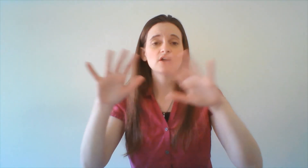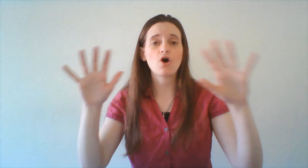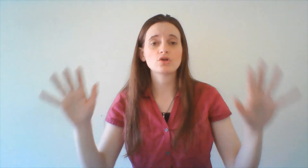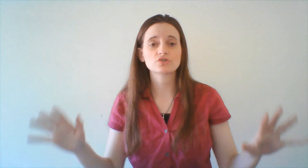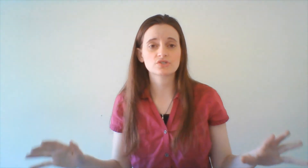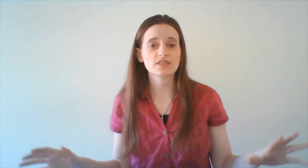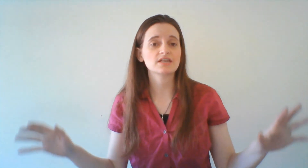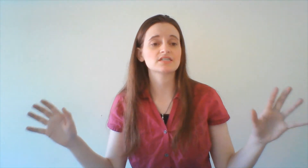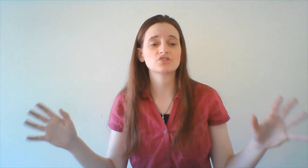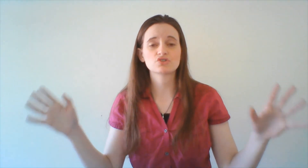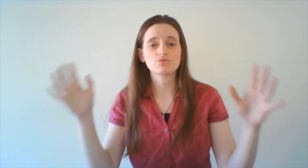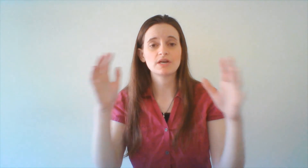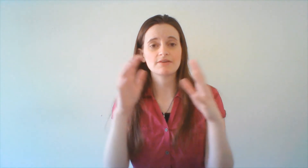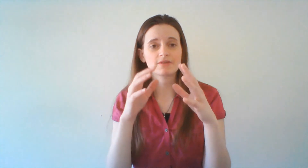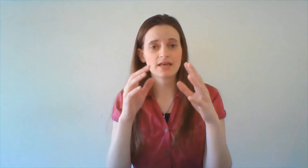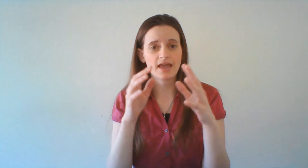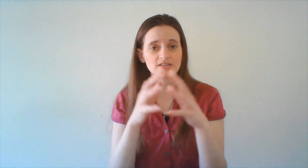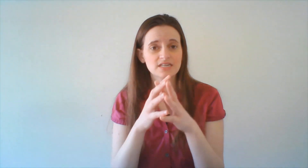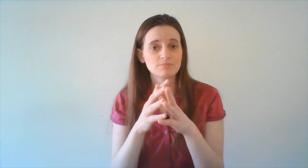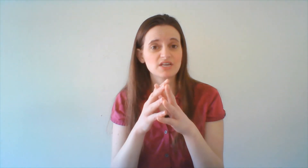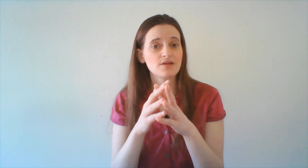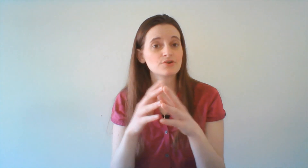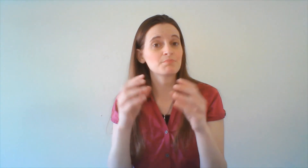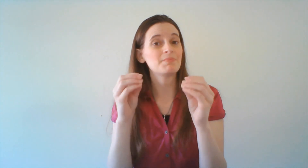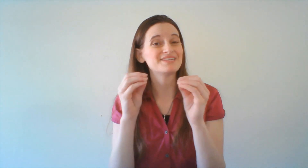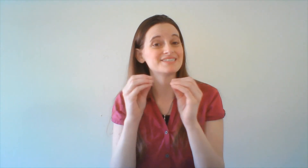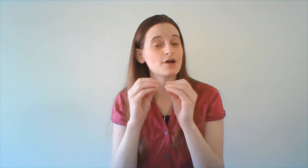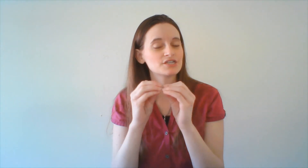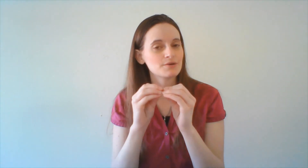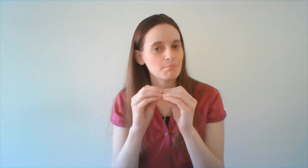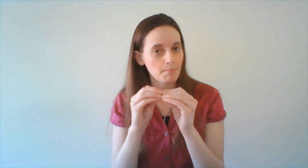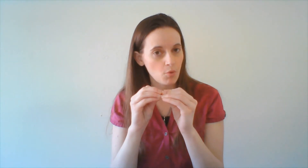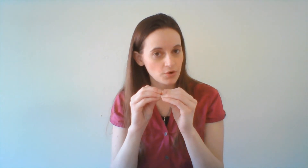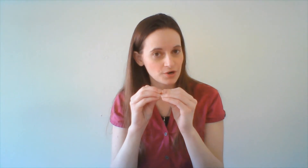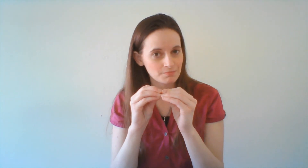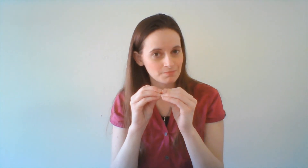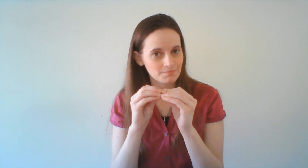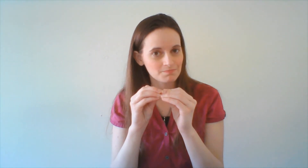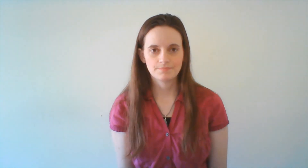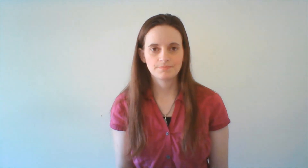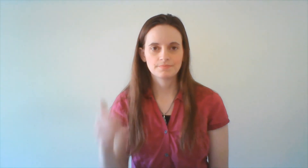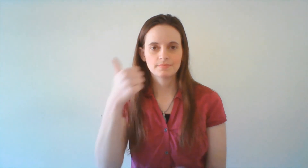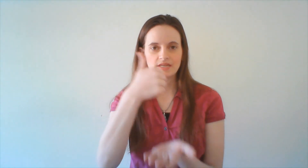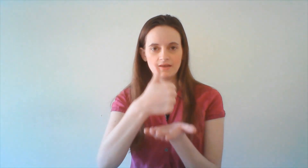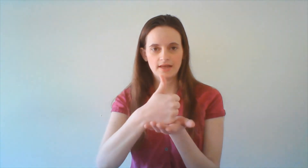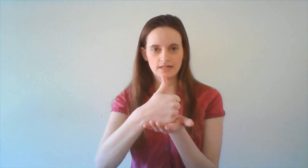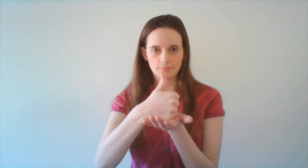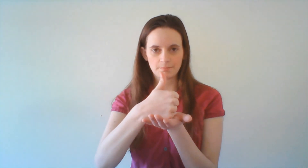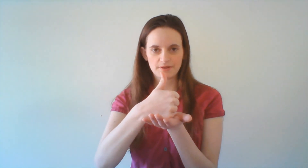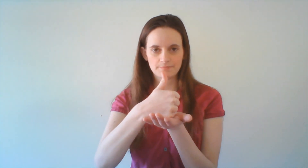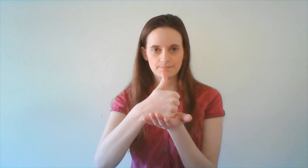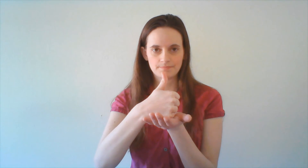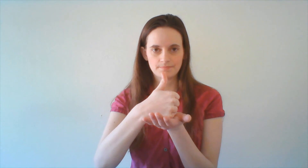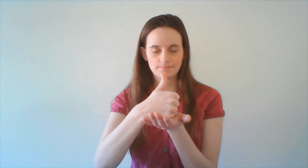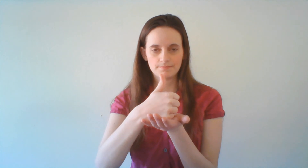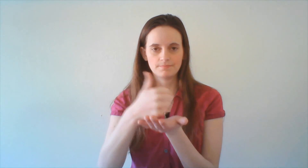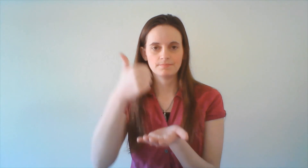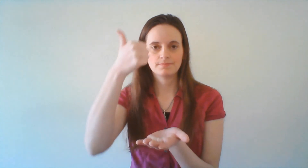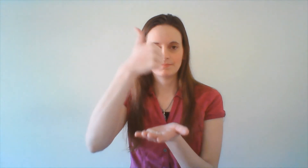all sorts of things. It's usually when hands come together, but it's not more. Help.